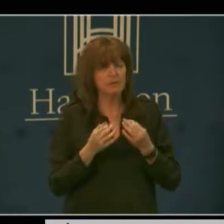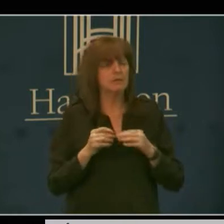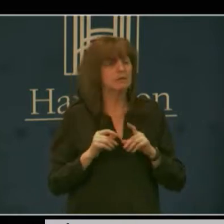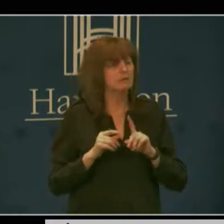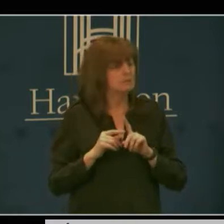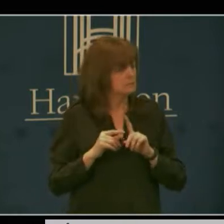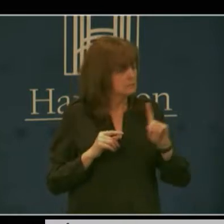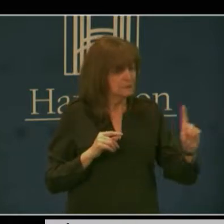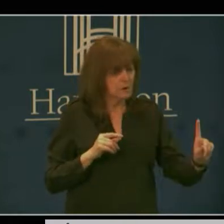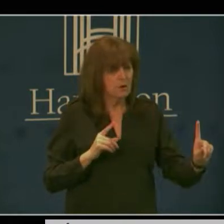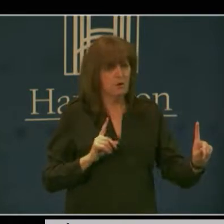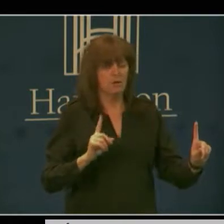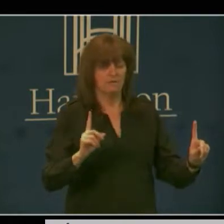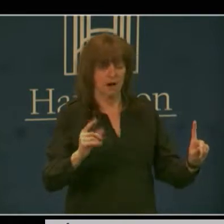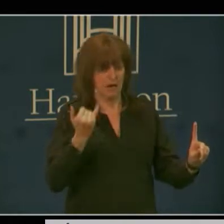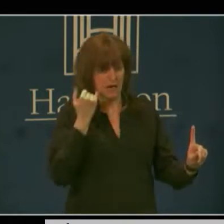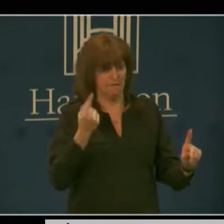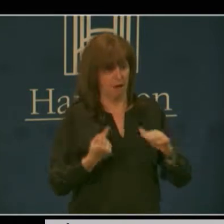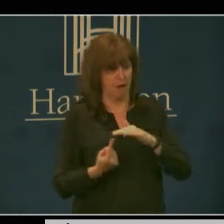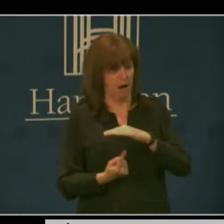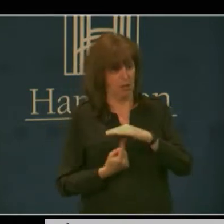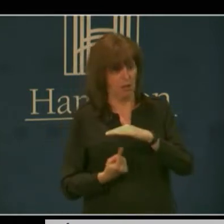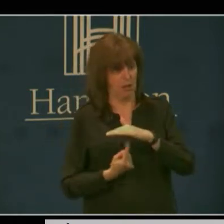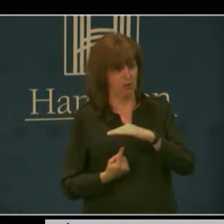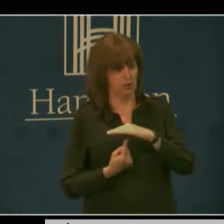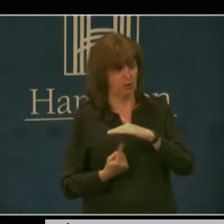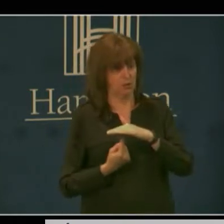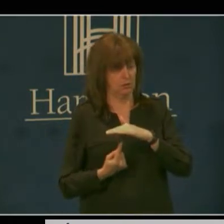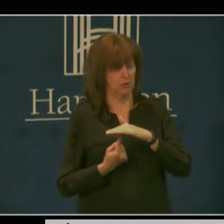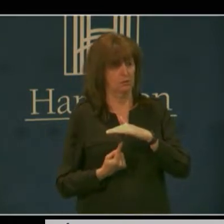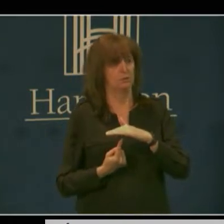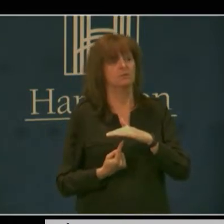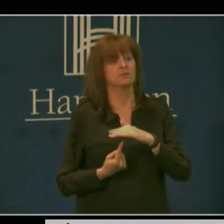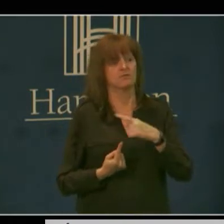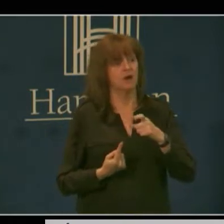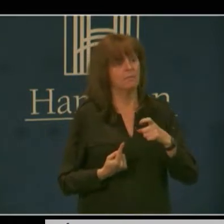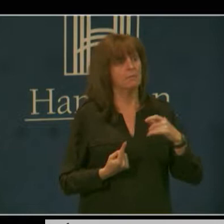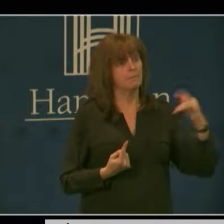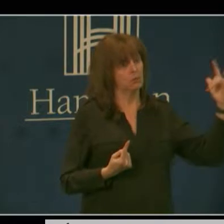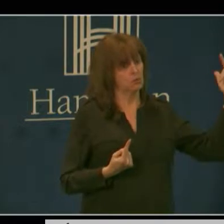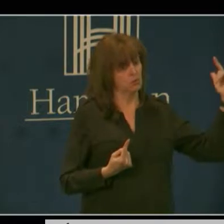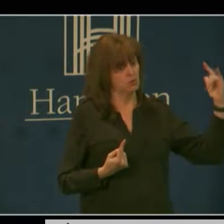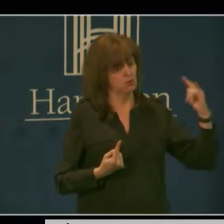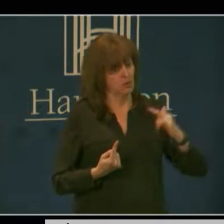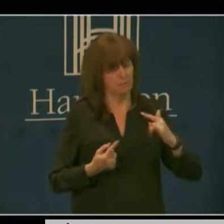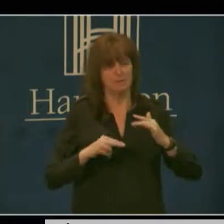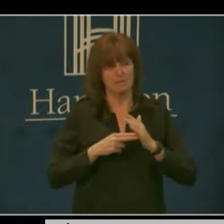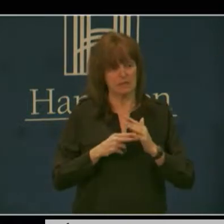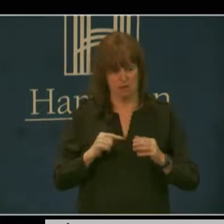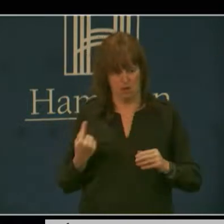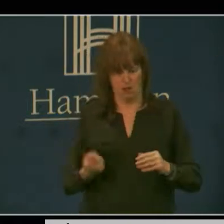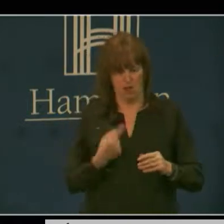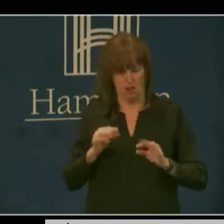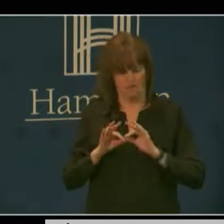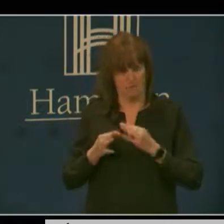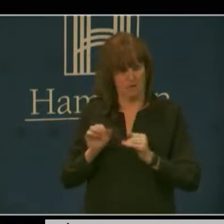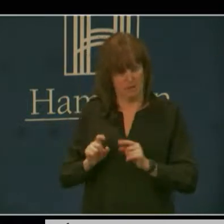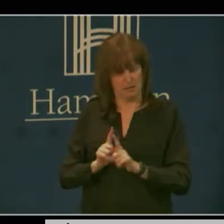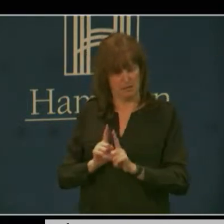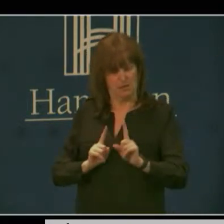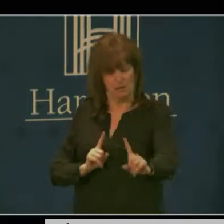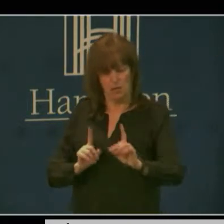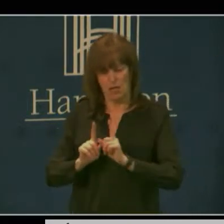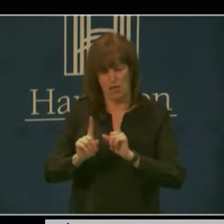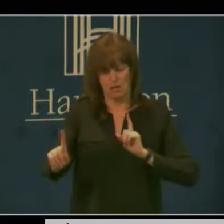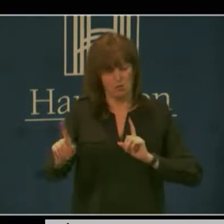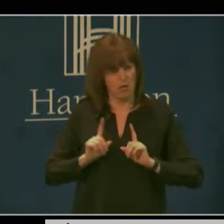of the house is theirs and how you're going to sanitize it. But I would, again, I would say that the responsibility is that